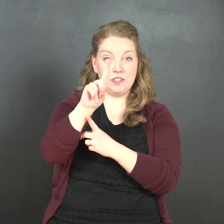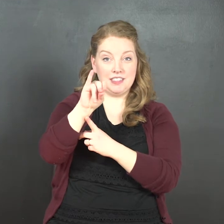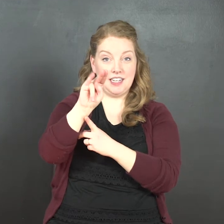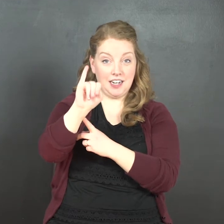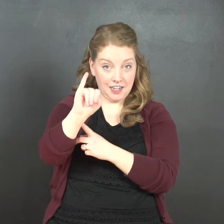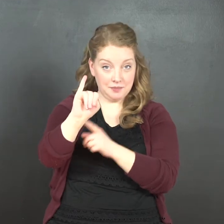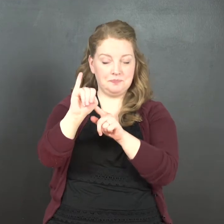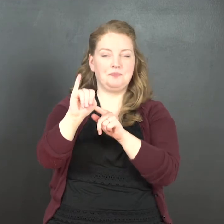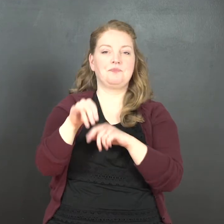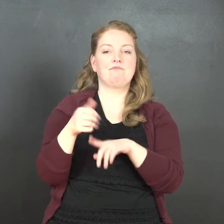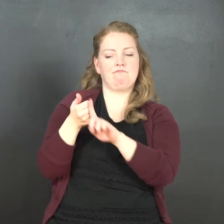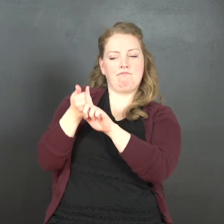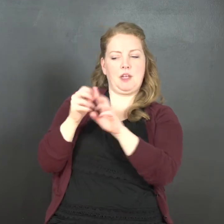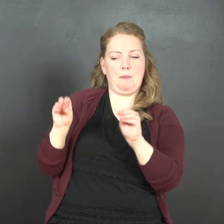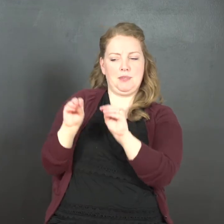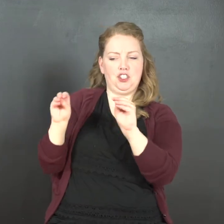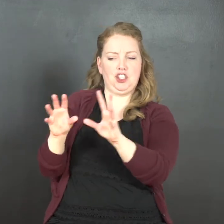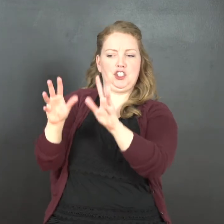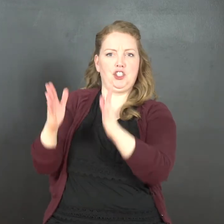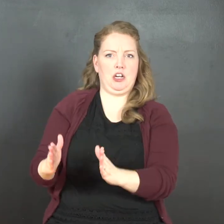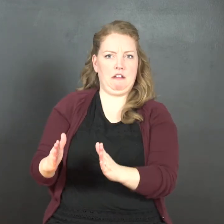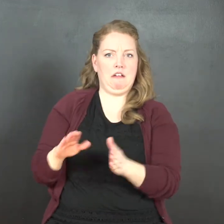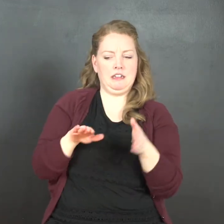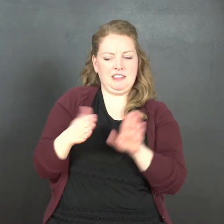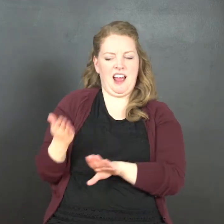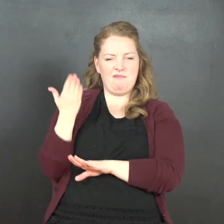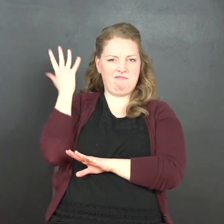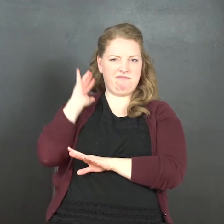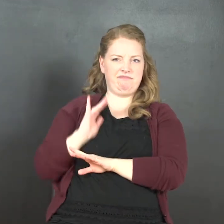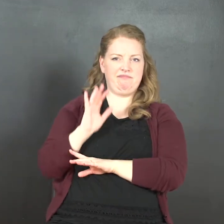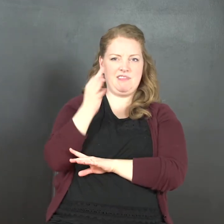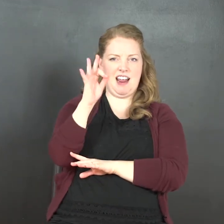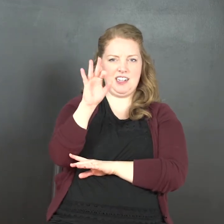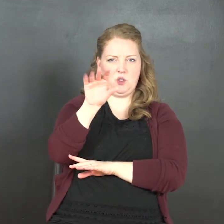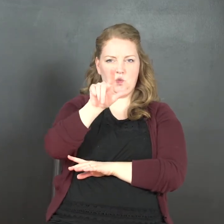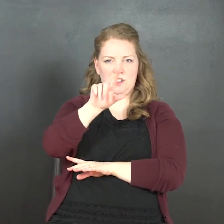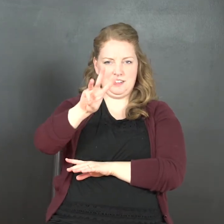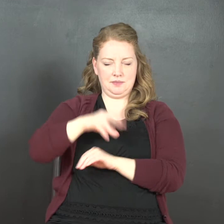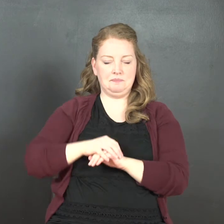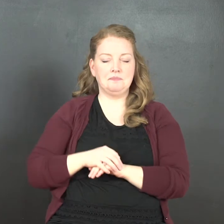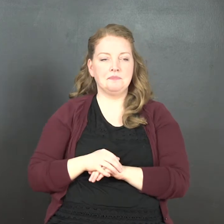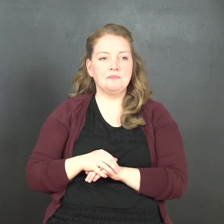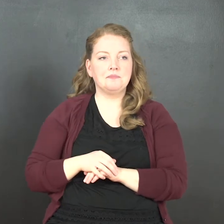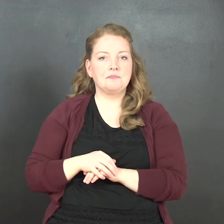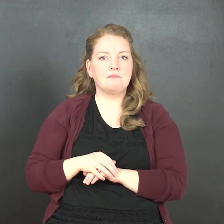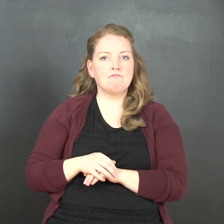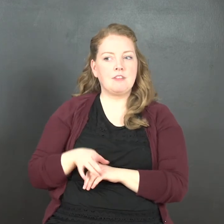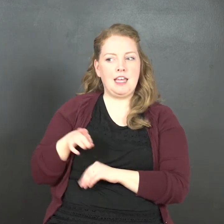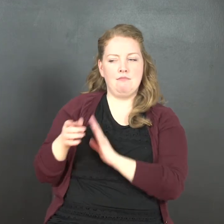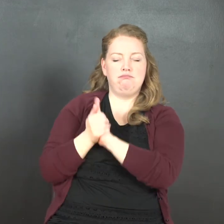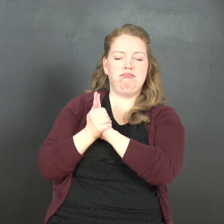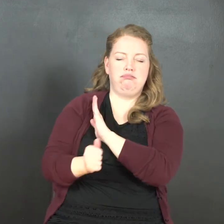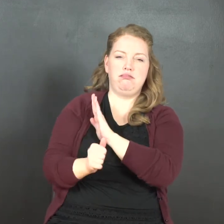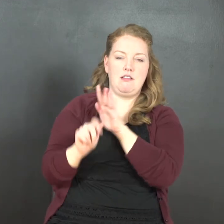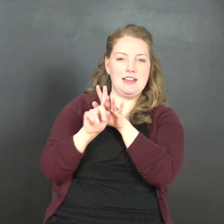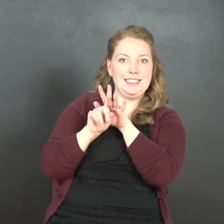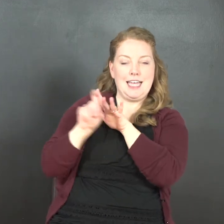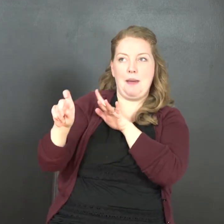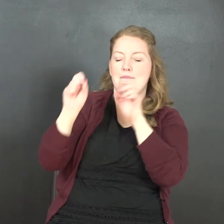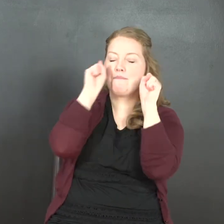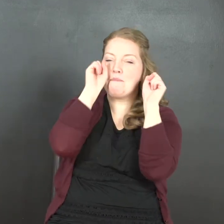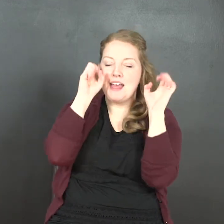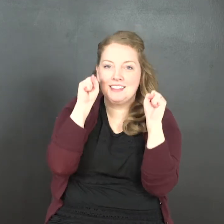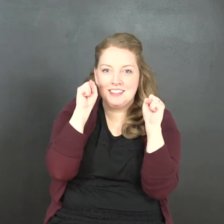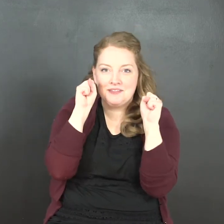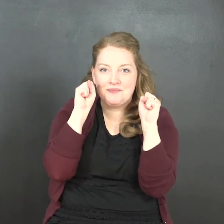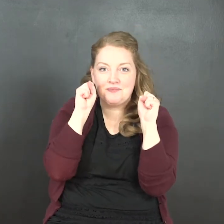a magician. You remember this? But he was a magician that specialized in spectacular escapes. As a matter